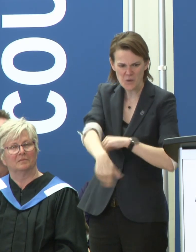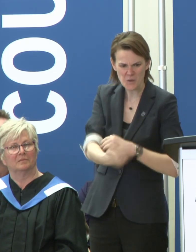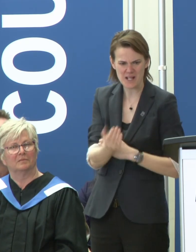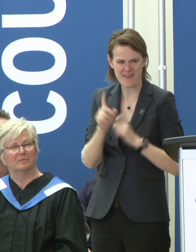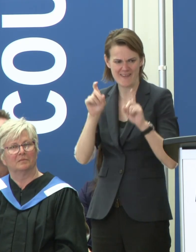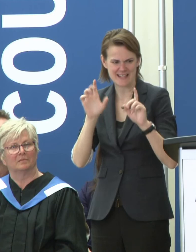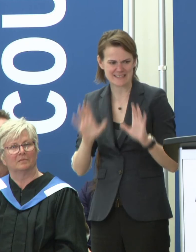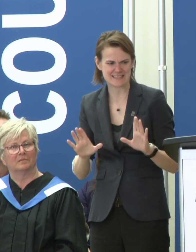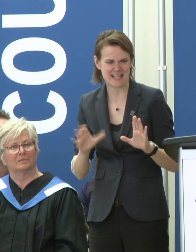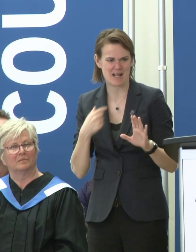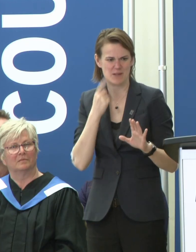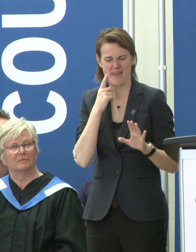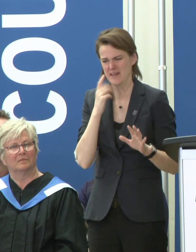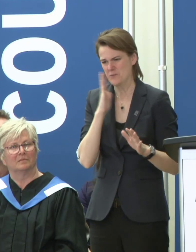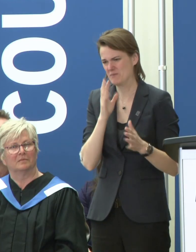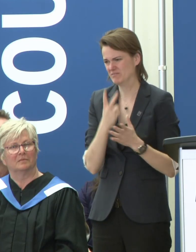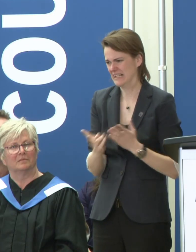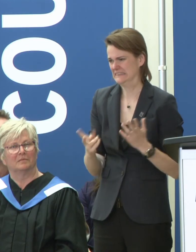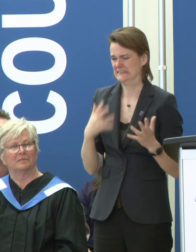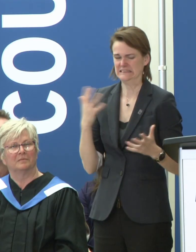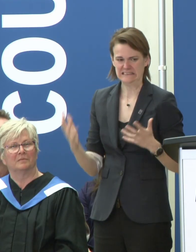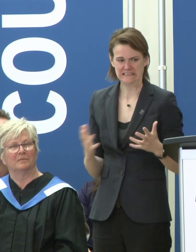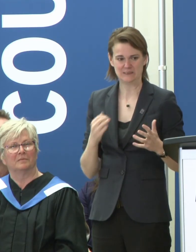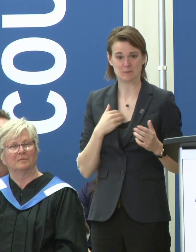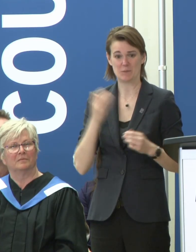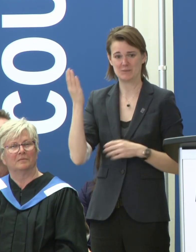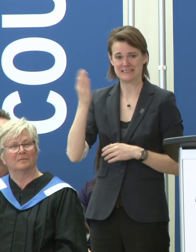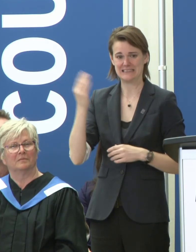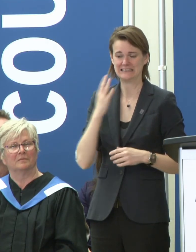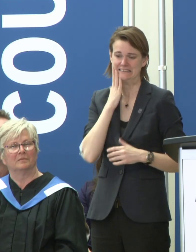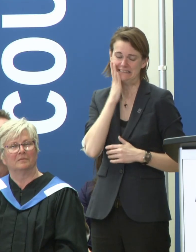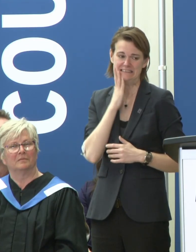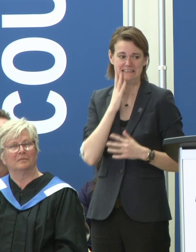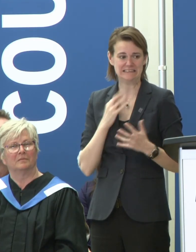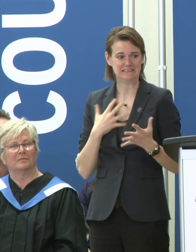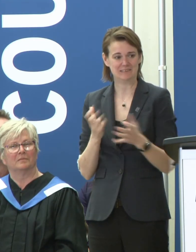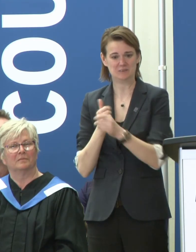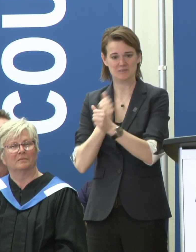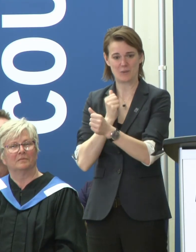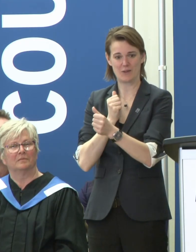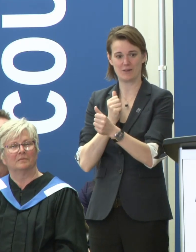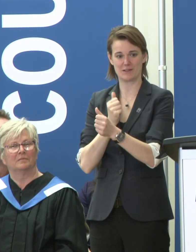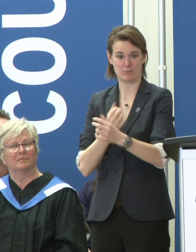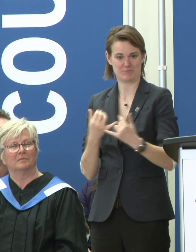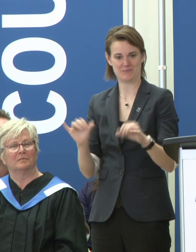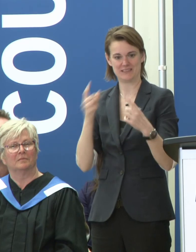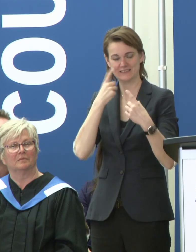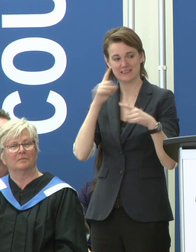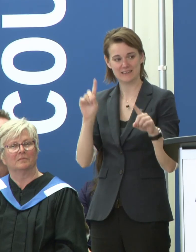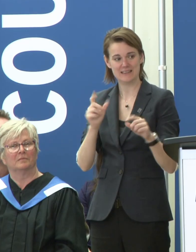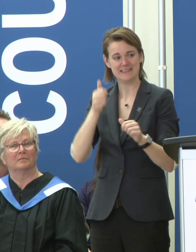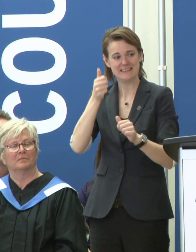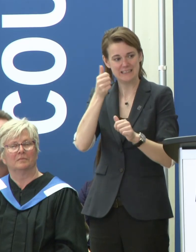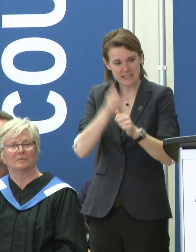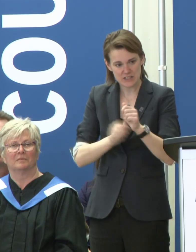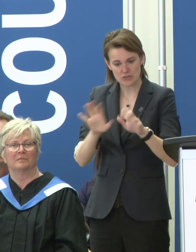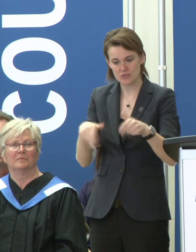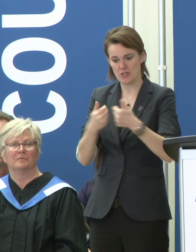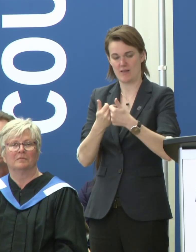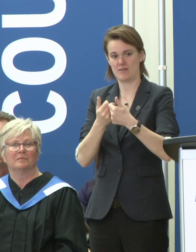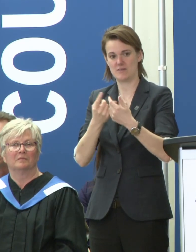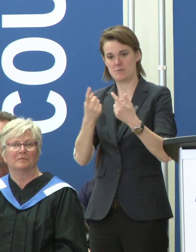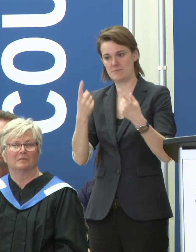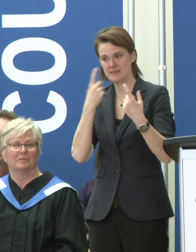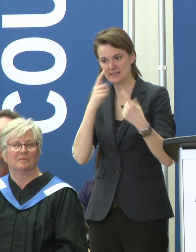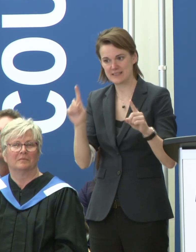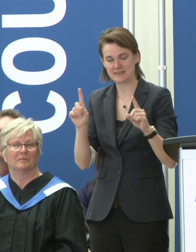you never thought that you would pass, or the presentation you were dreading to present. Remember every obstacle that you have overcome thus far and let it fuel